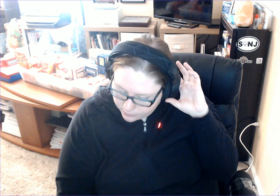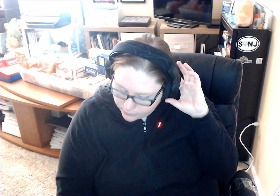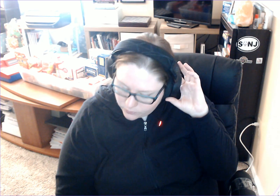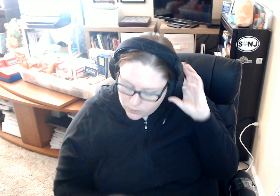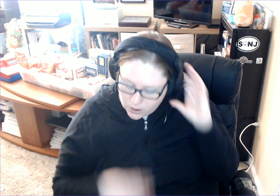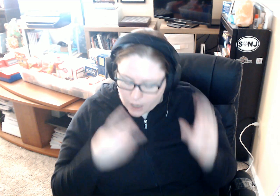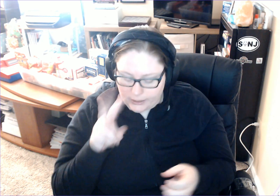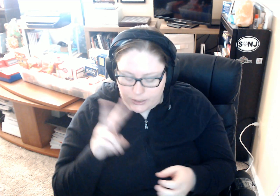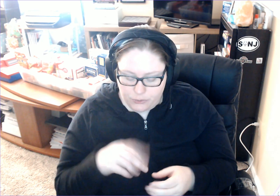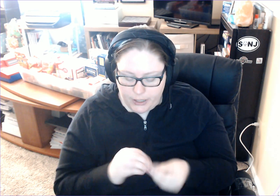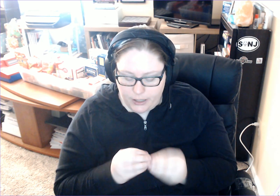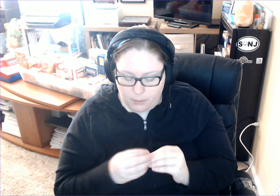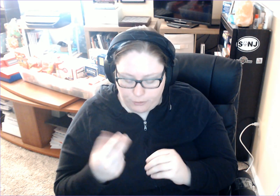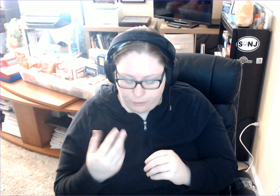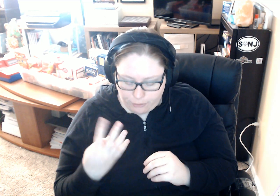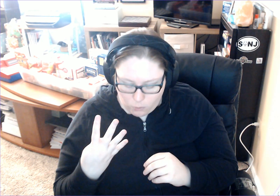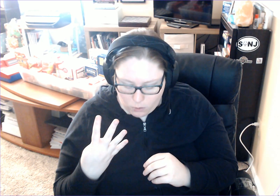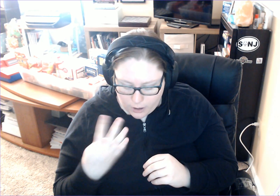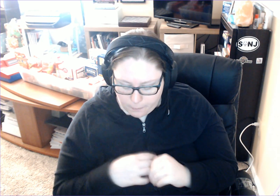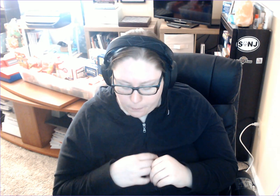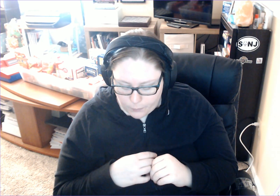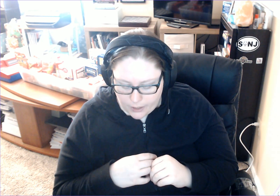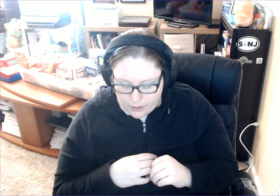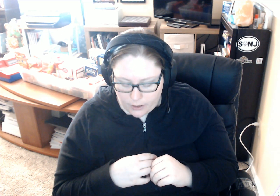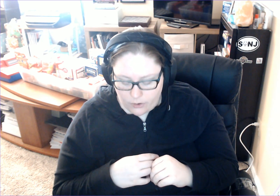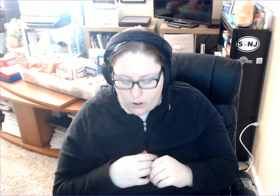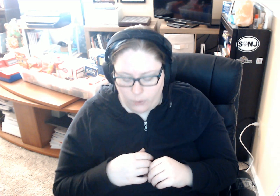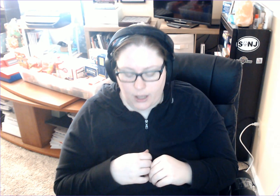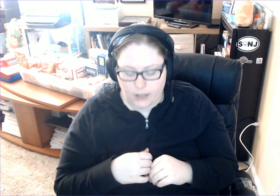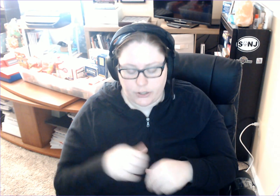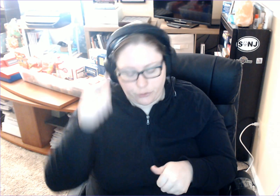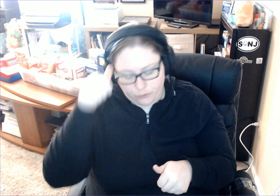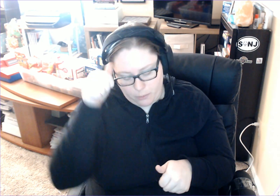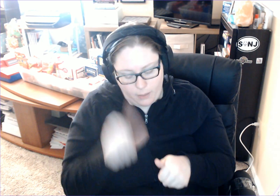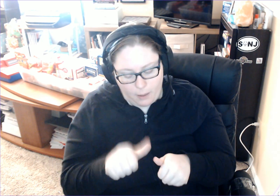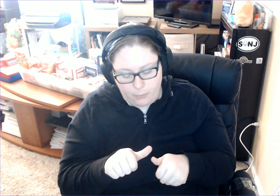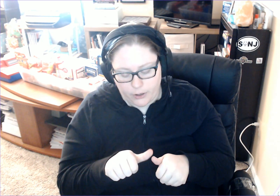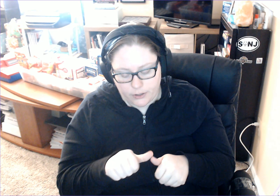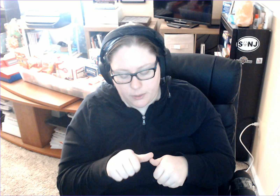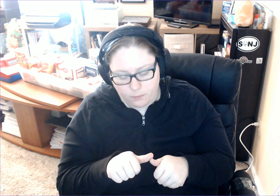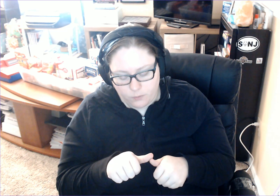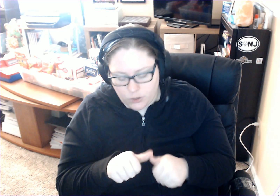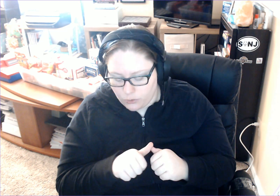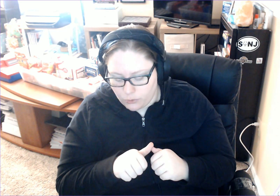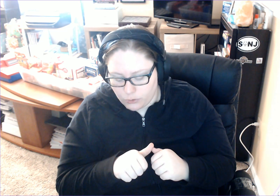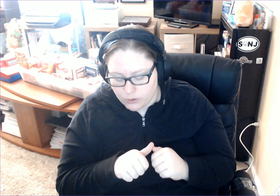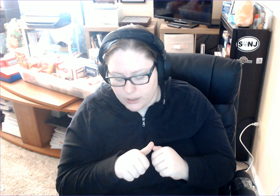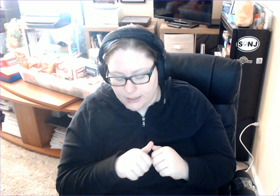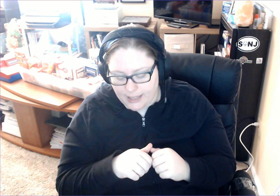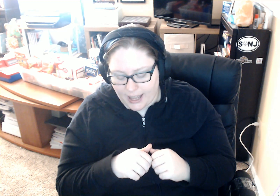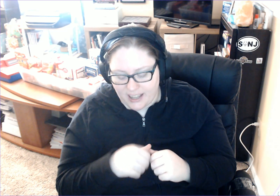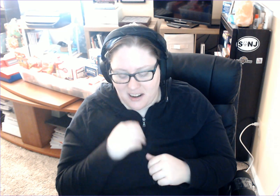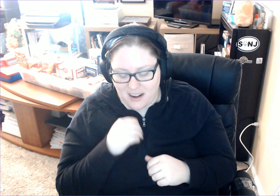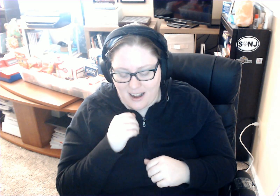All right, let's read number 4. Okay, so you'll remember to treat that